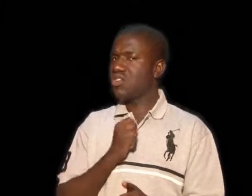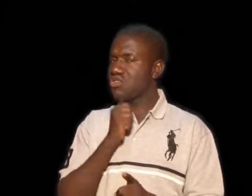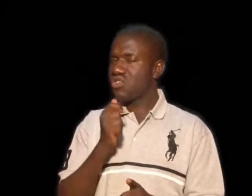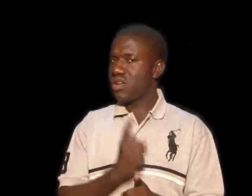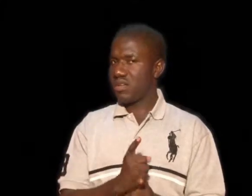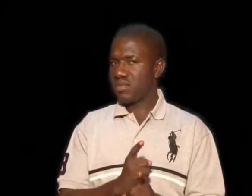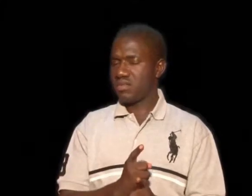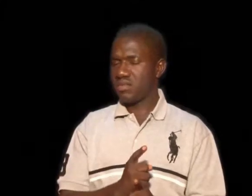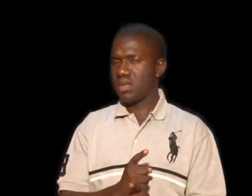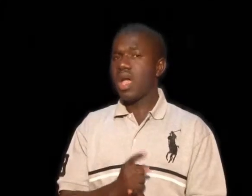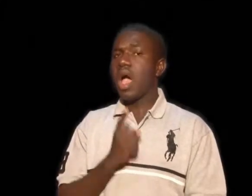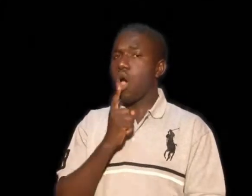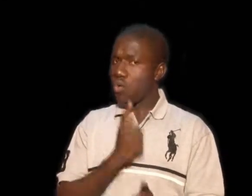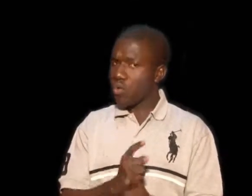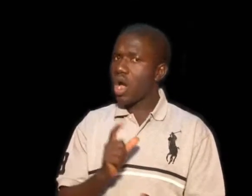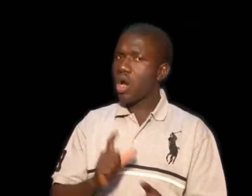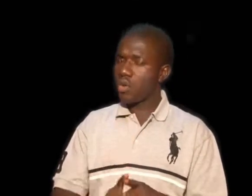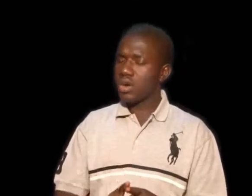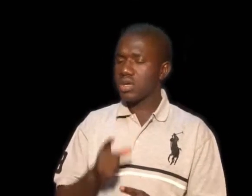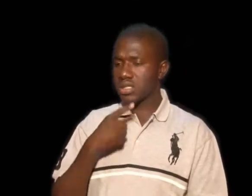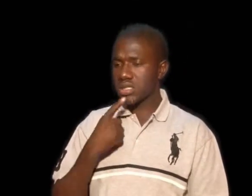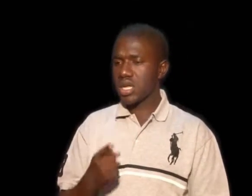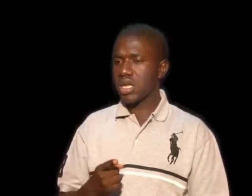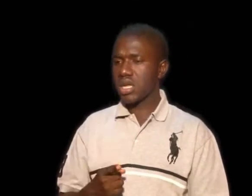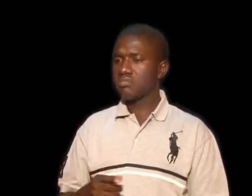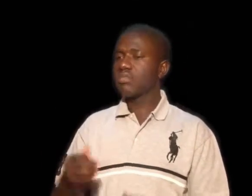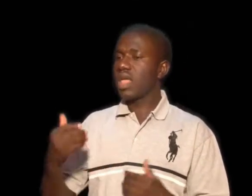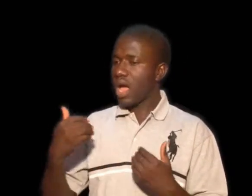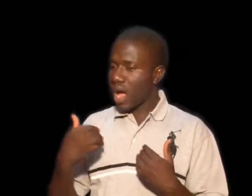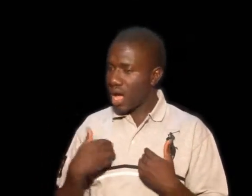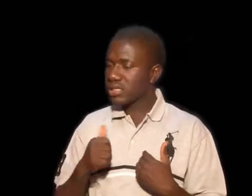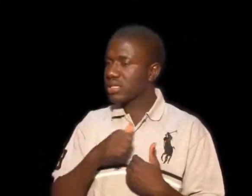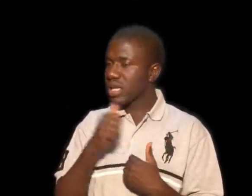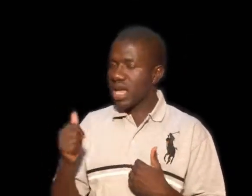such. Appropriate. Say, has a disability.